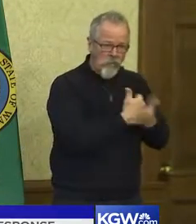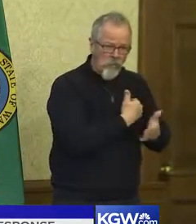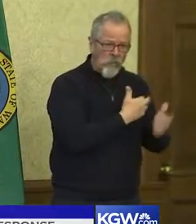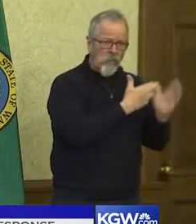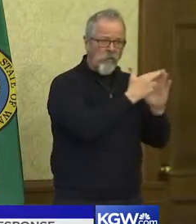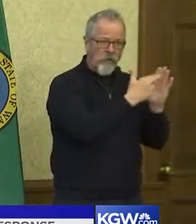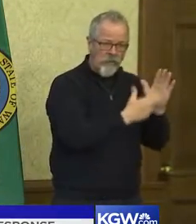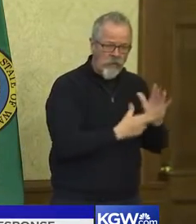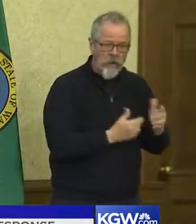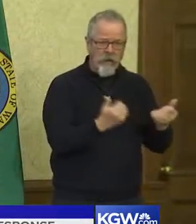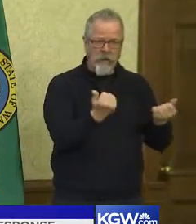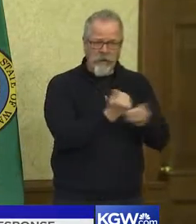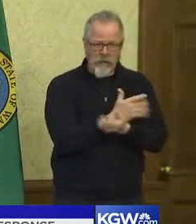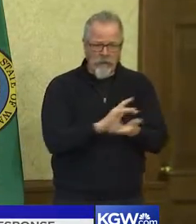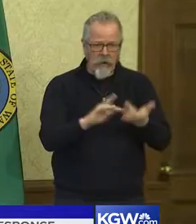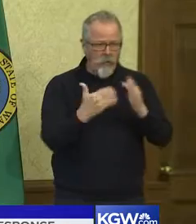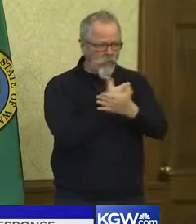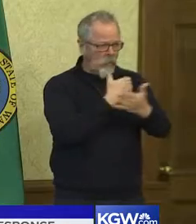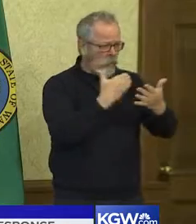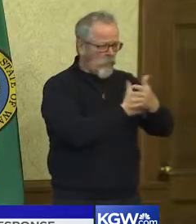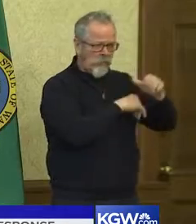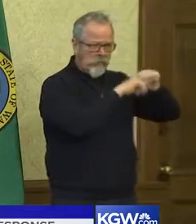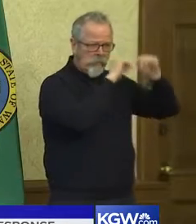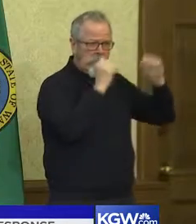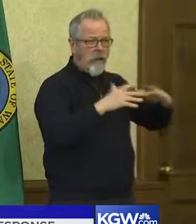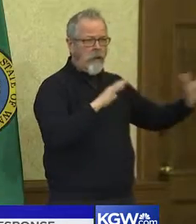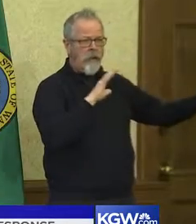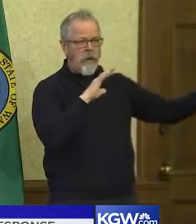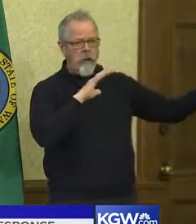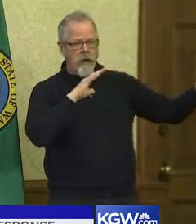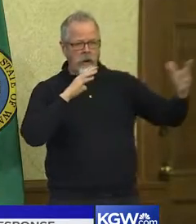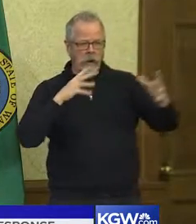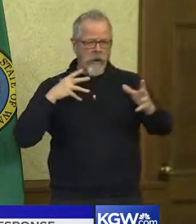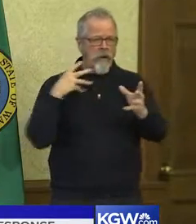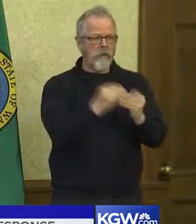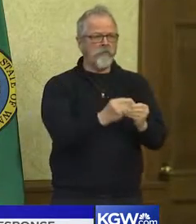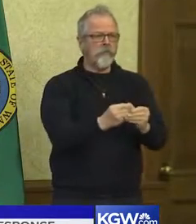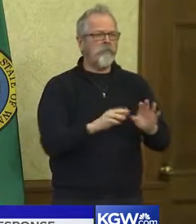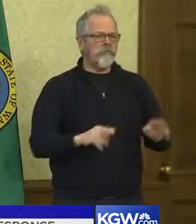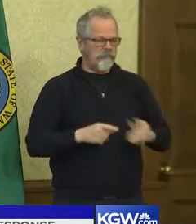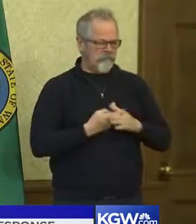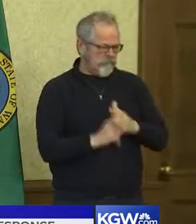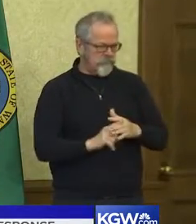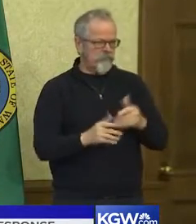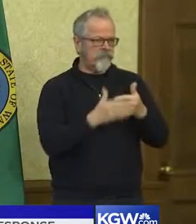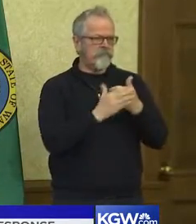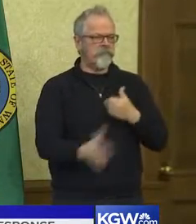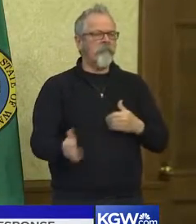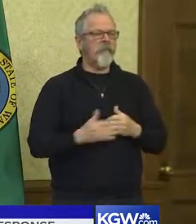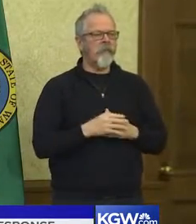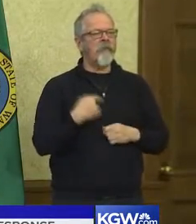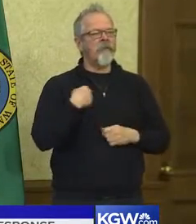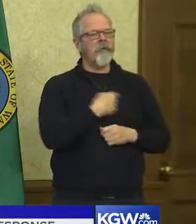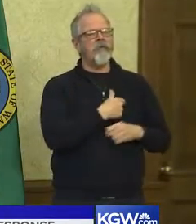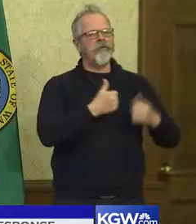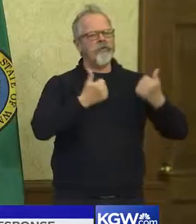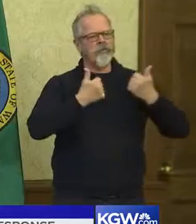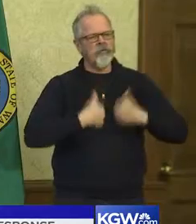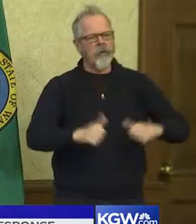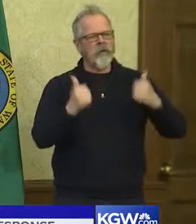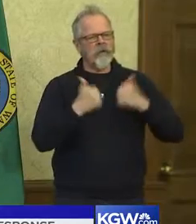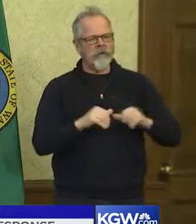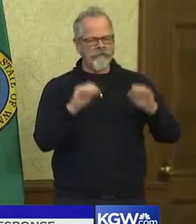website so that people can be more self-sufficient. 60% of the calls into our call center that has experienced 1,000%